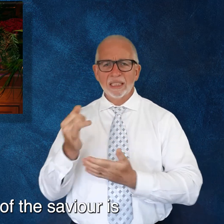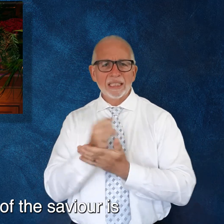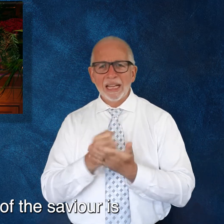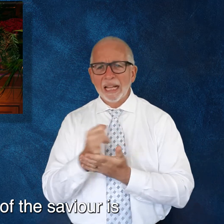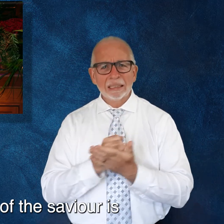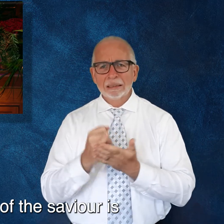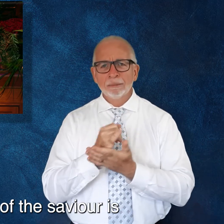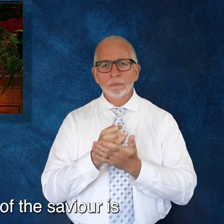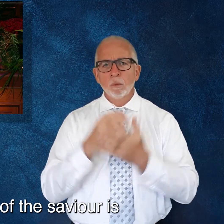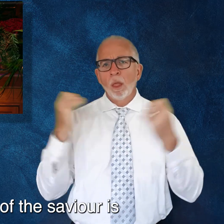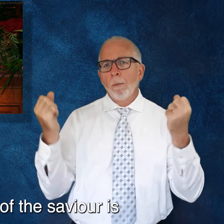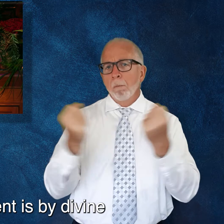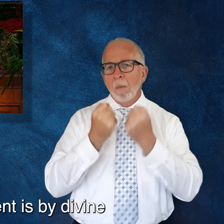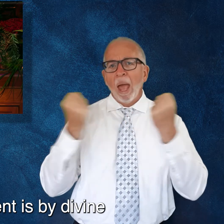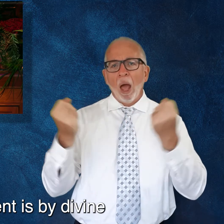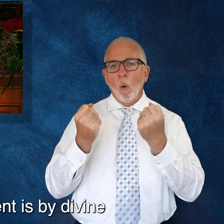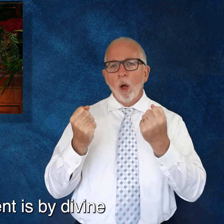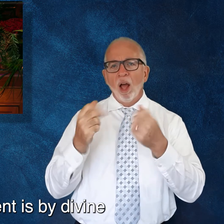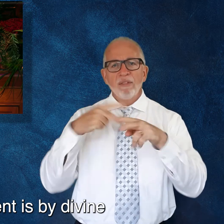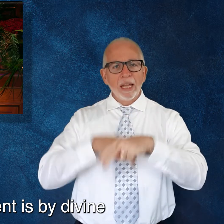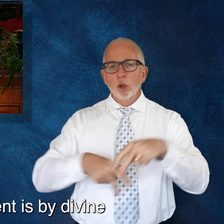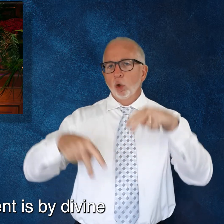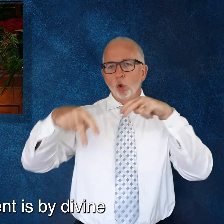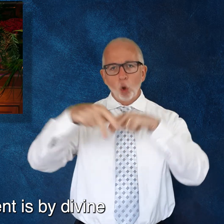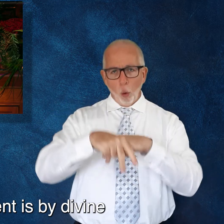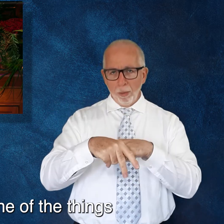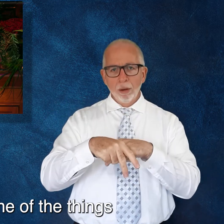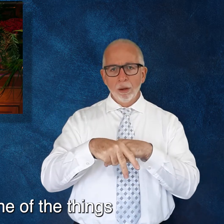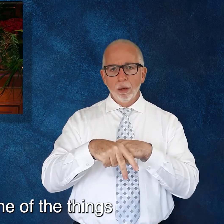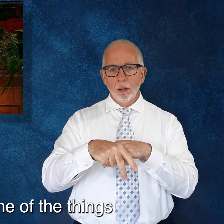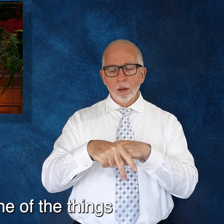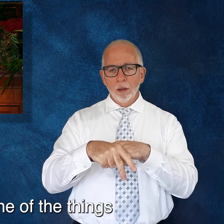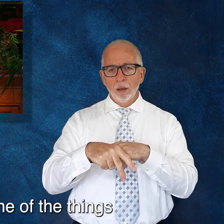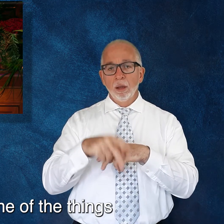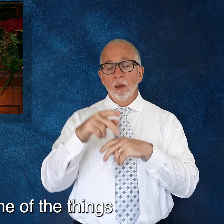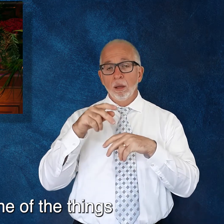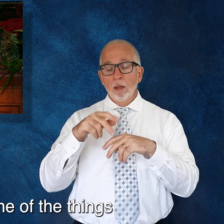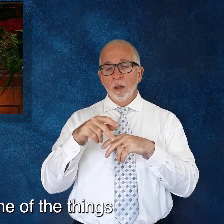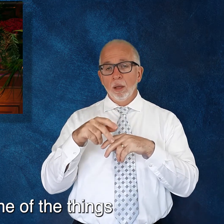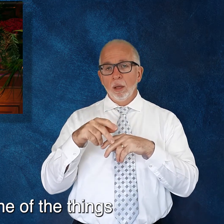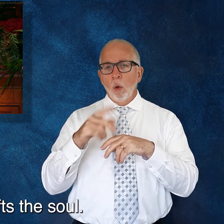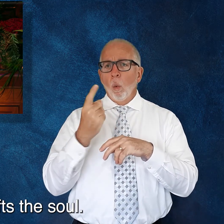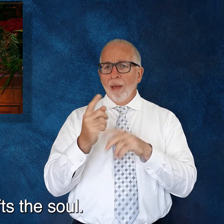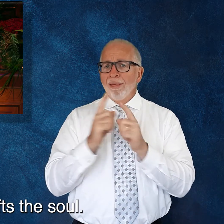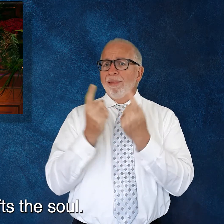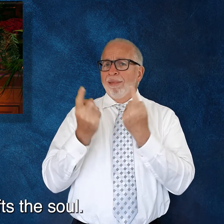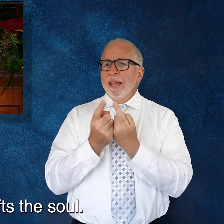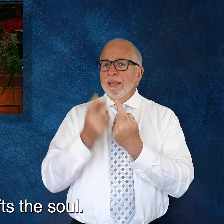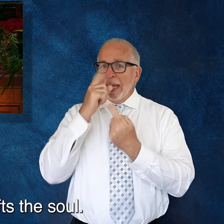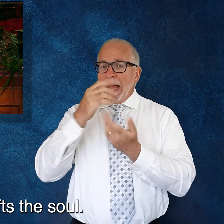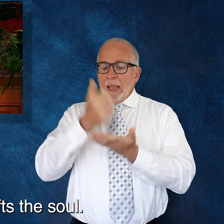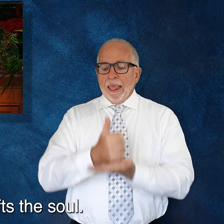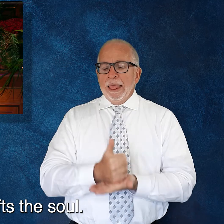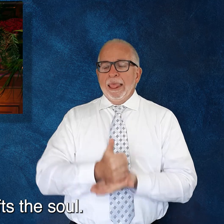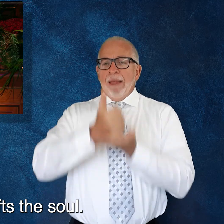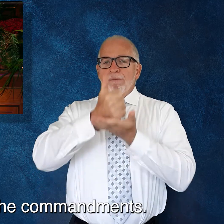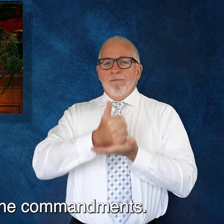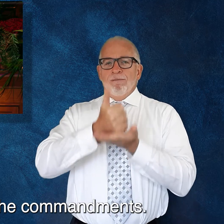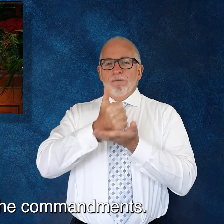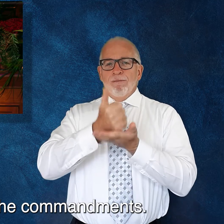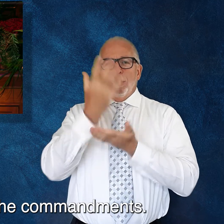the power of the Savior's Atonement is, by divine design, one of the things that lifts the soul.